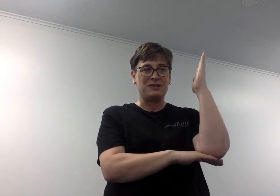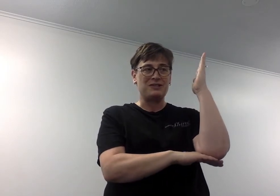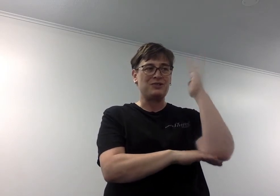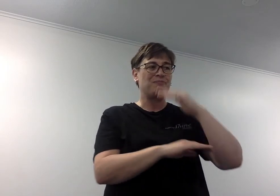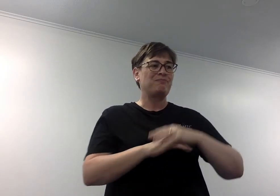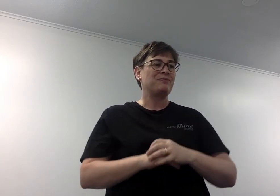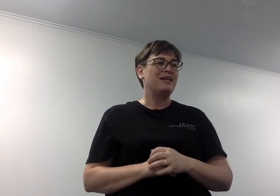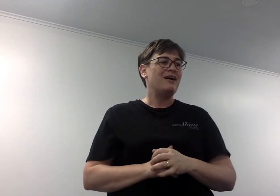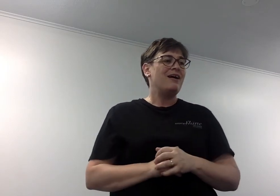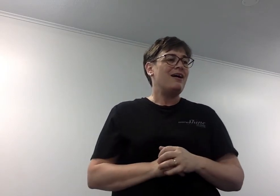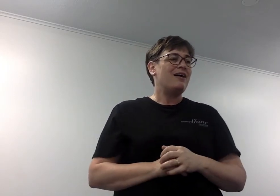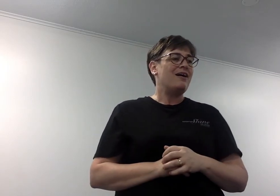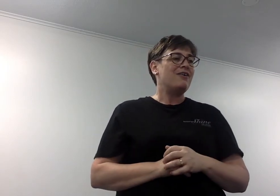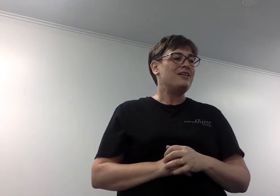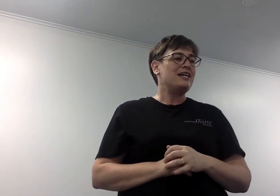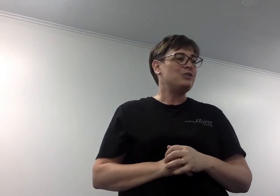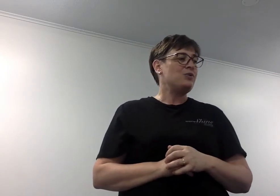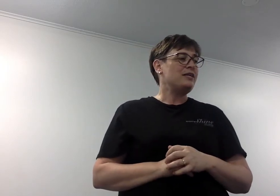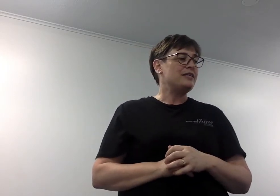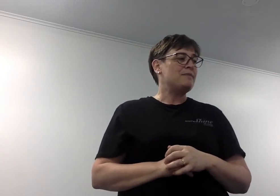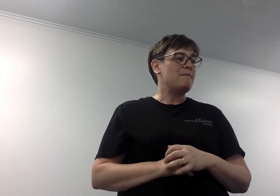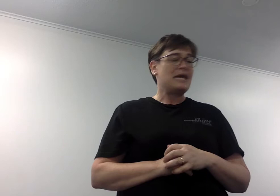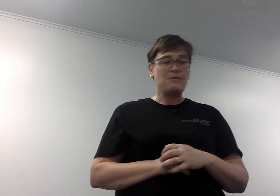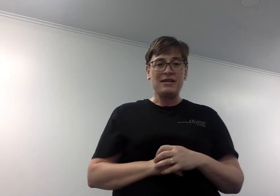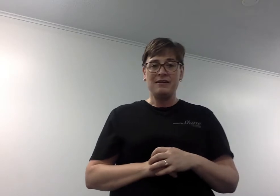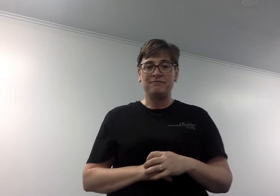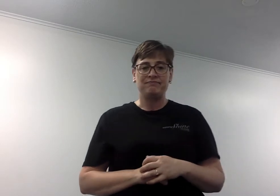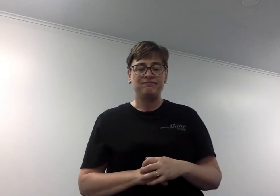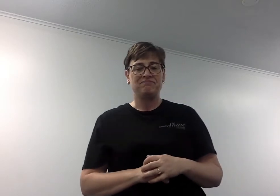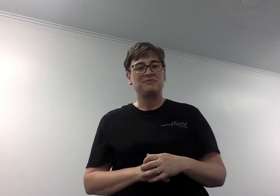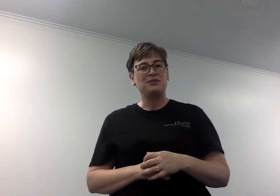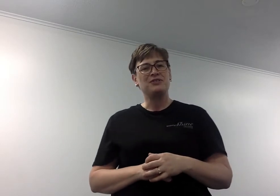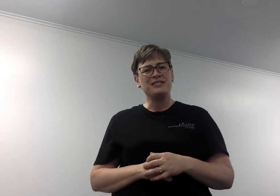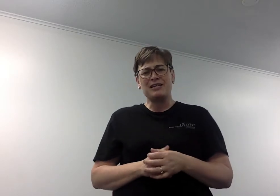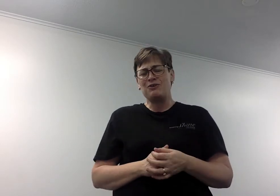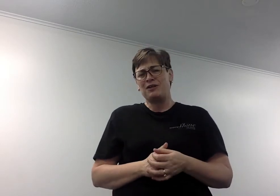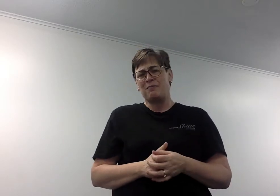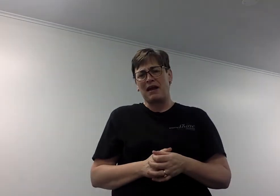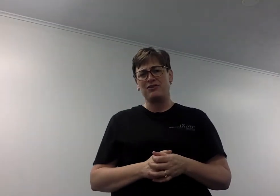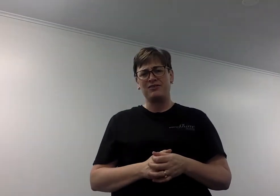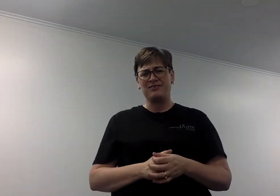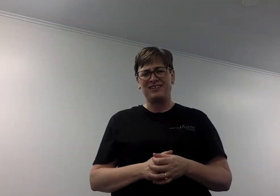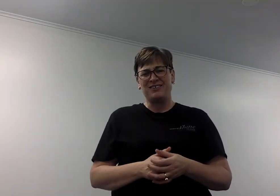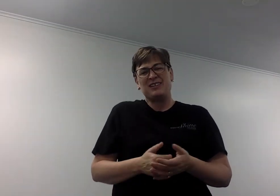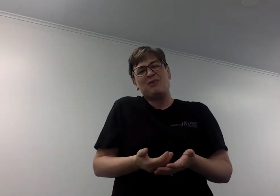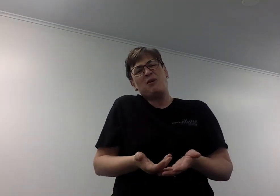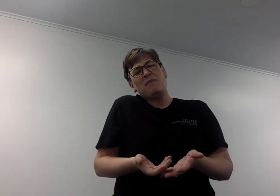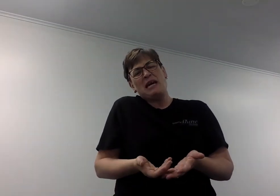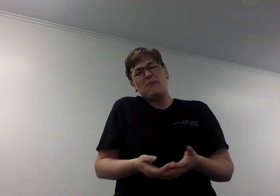lunch. Our next one is maybe. So just like you can imagine, you're like, well,